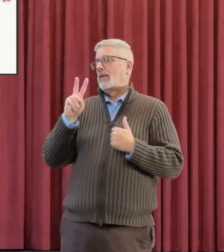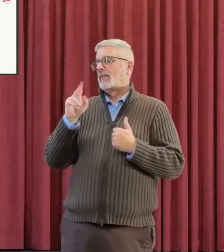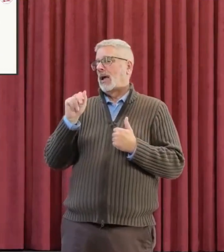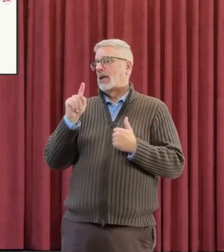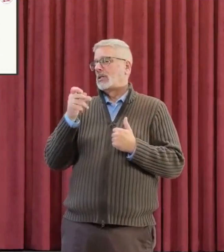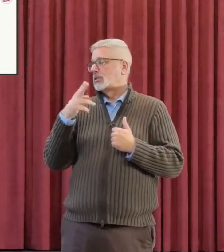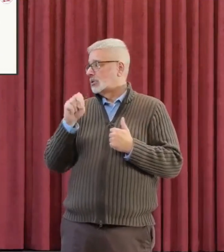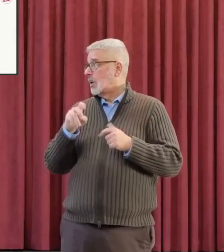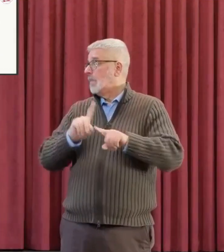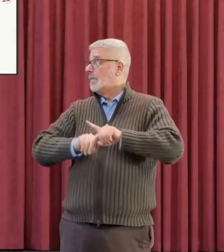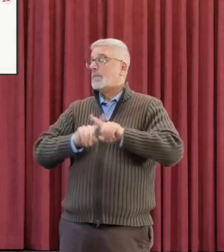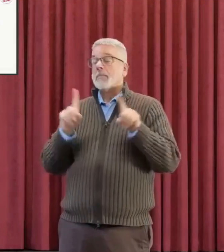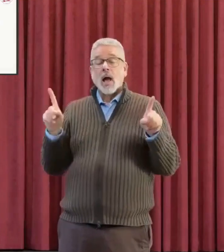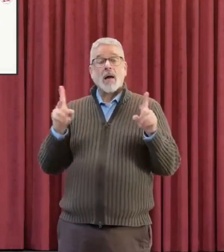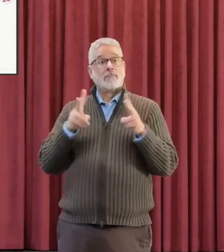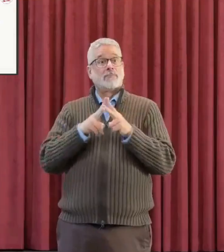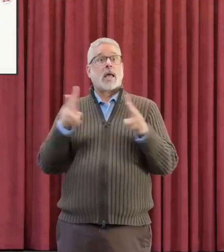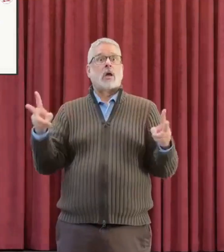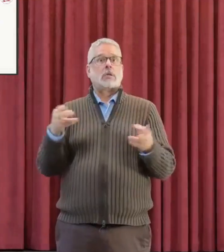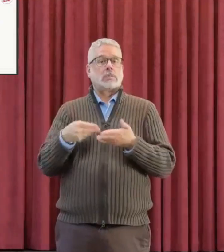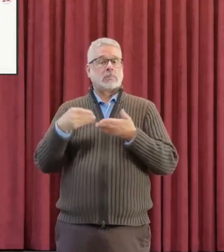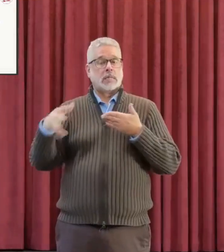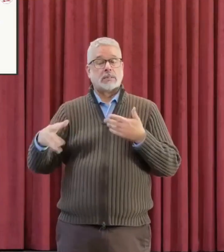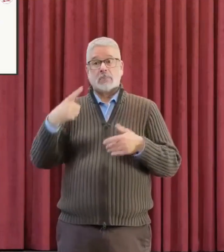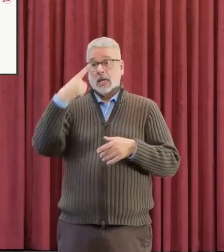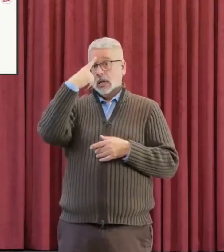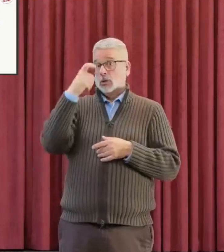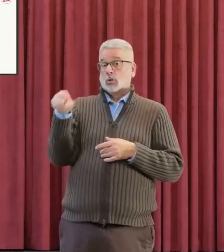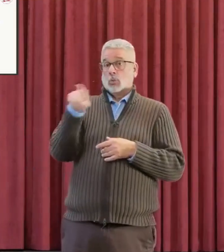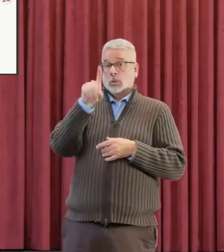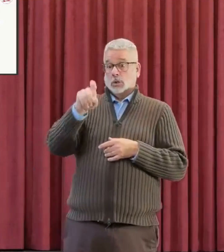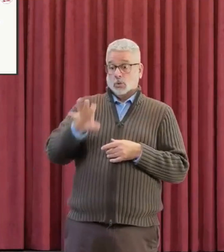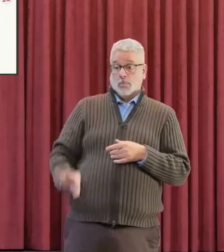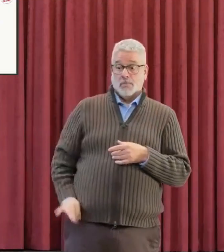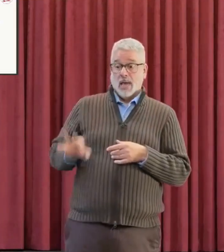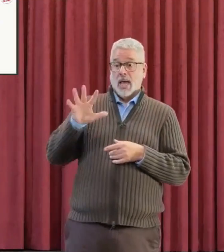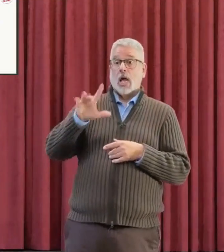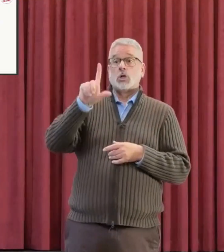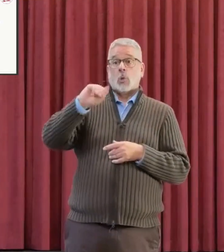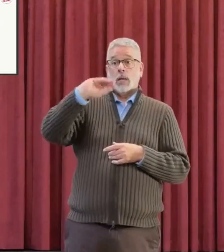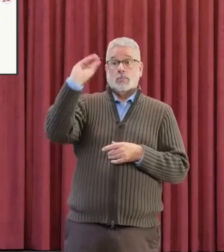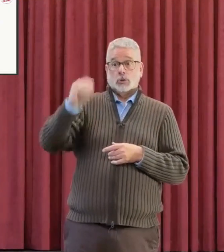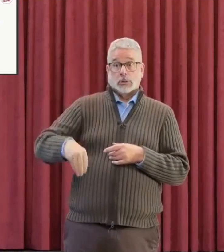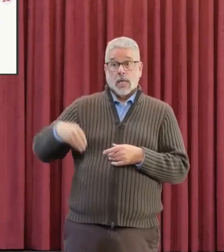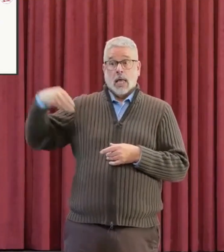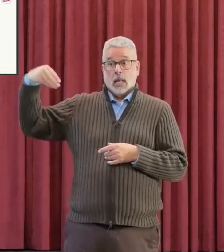plan. But it can be very expensive because you need to pay 20%